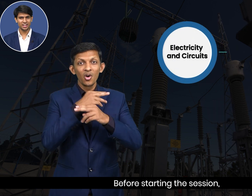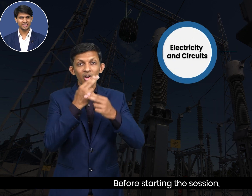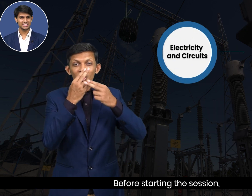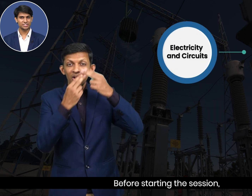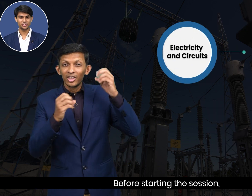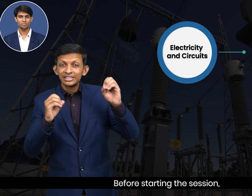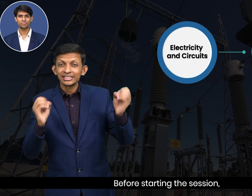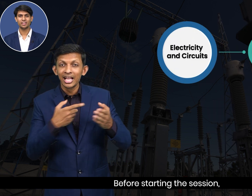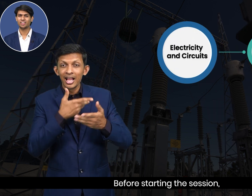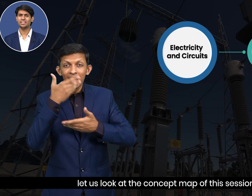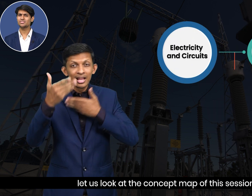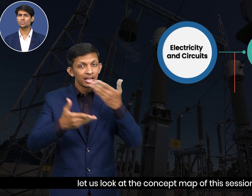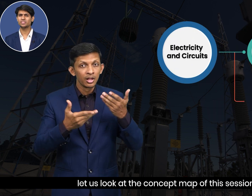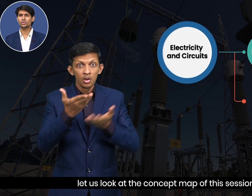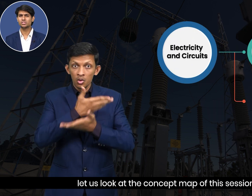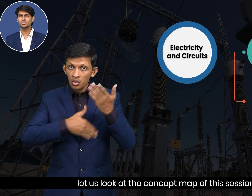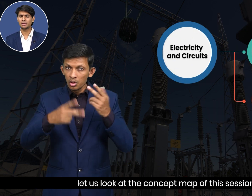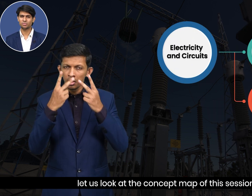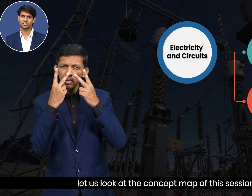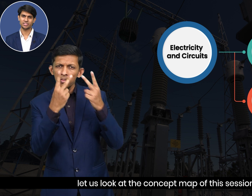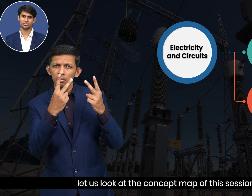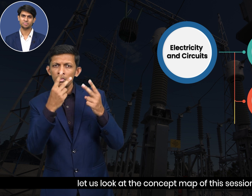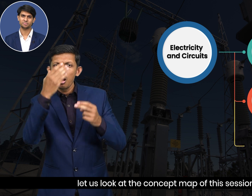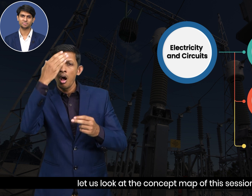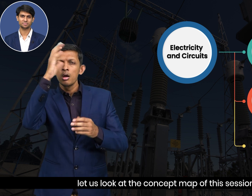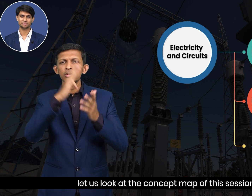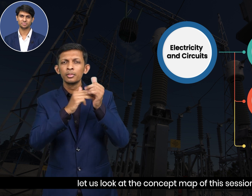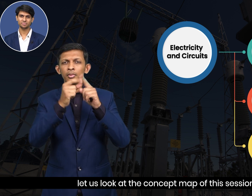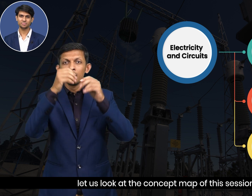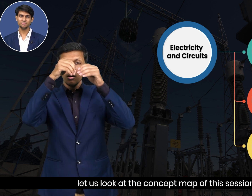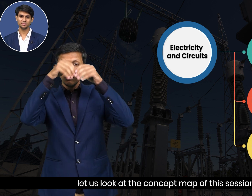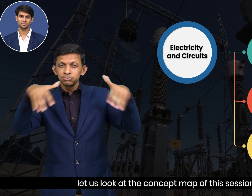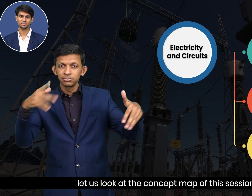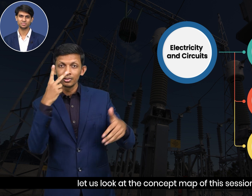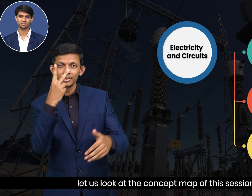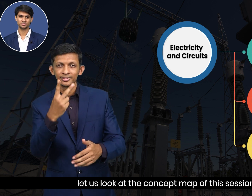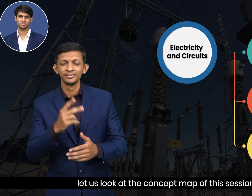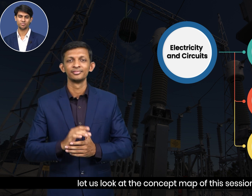Before starting the session, let us look at the concept map of this session.